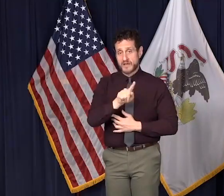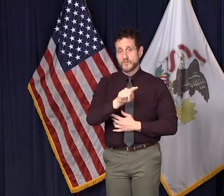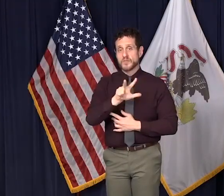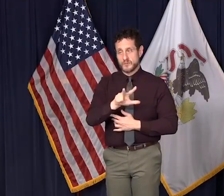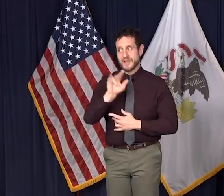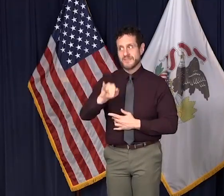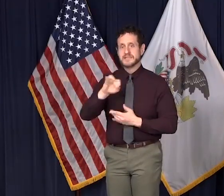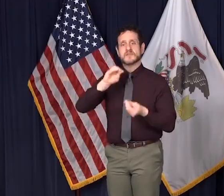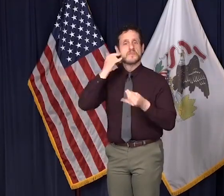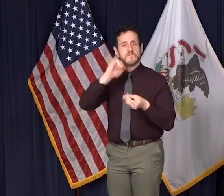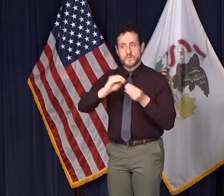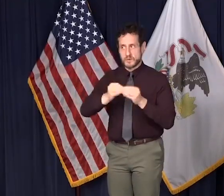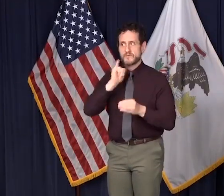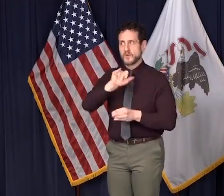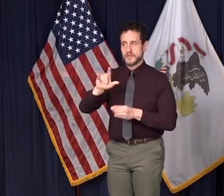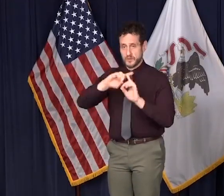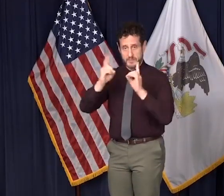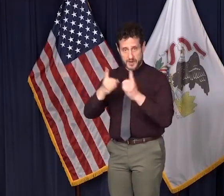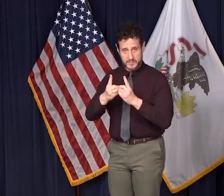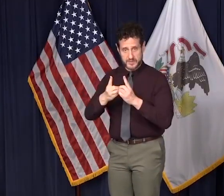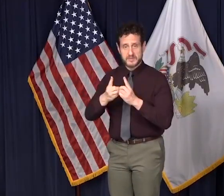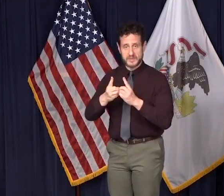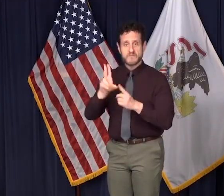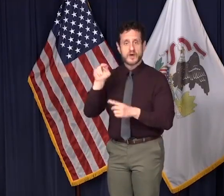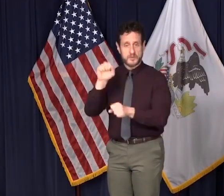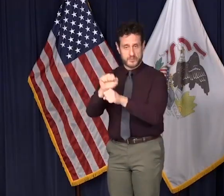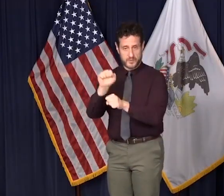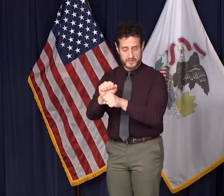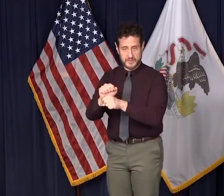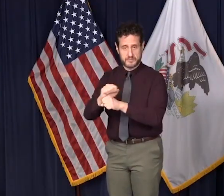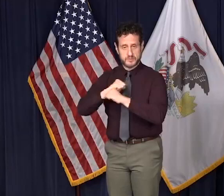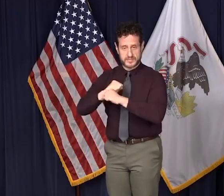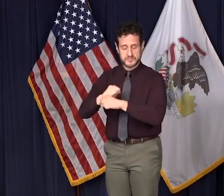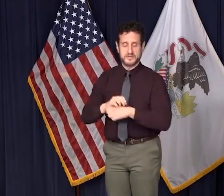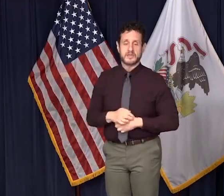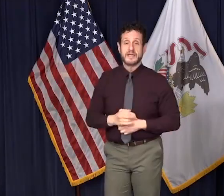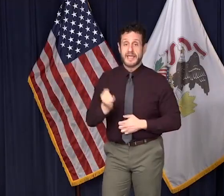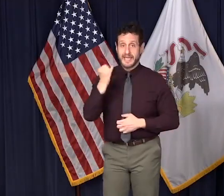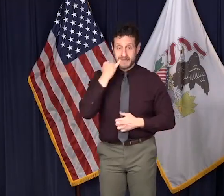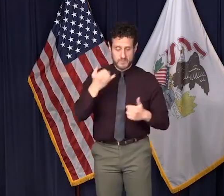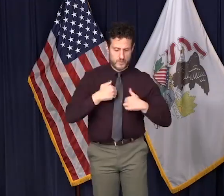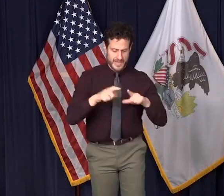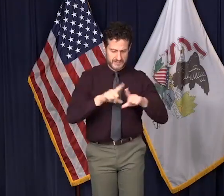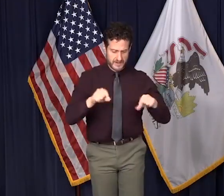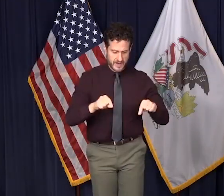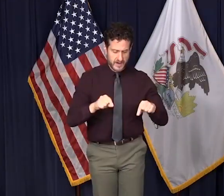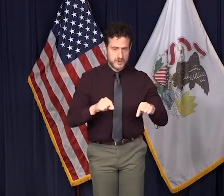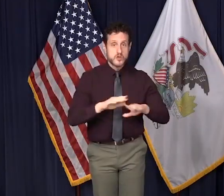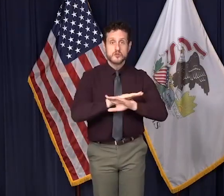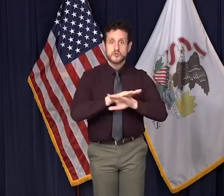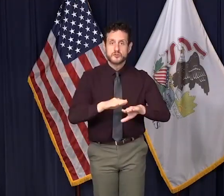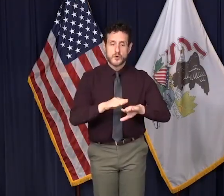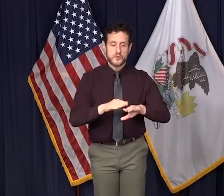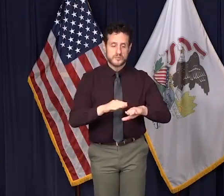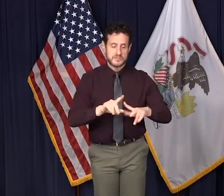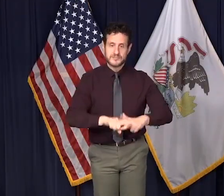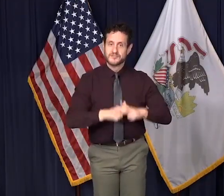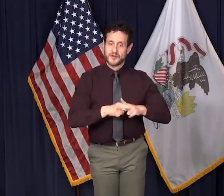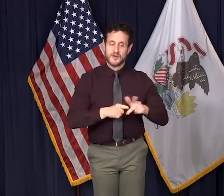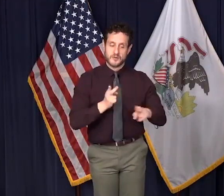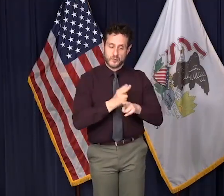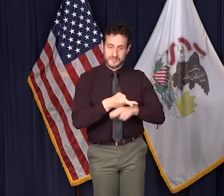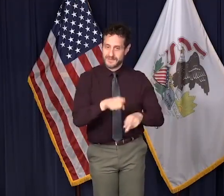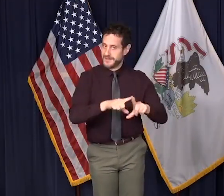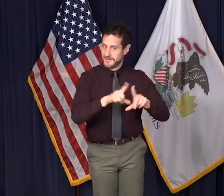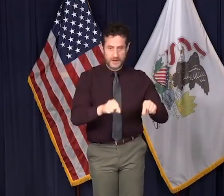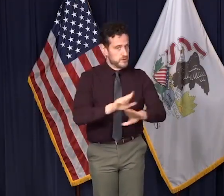800-814-0513. If you received a debit card in the mail, do not activate it. It's also highly recommended that